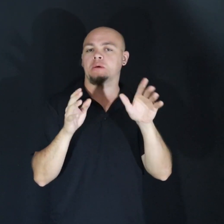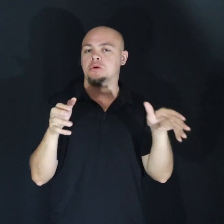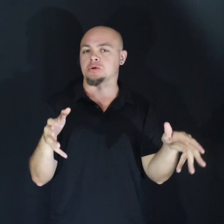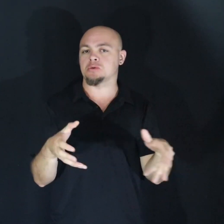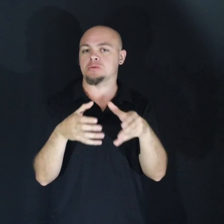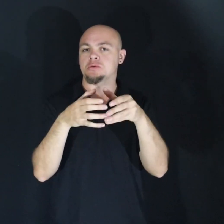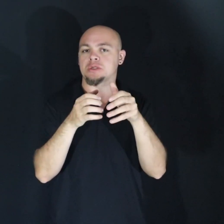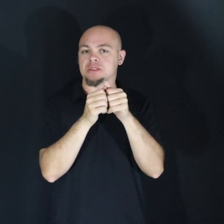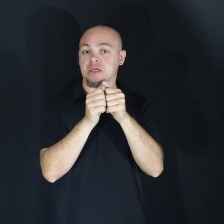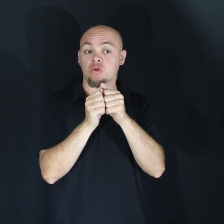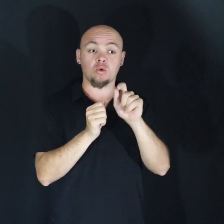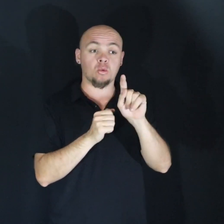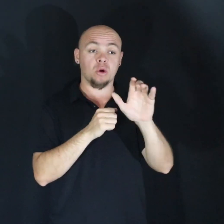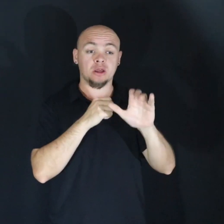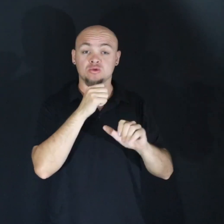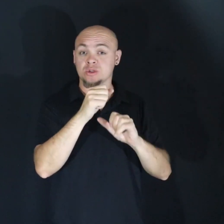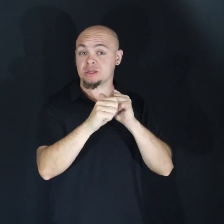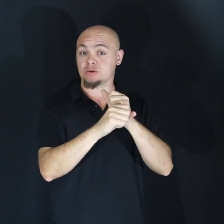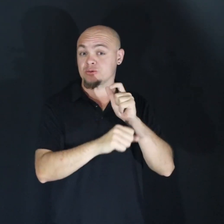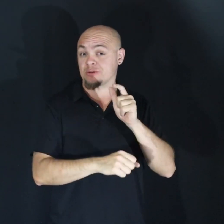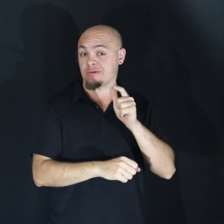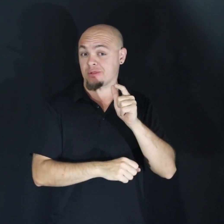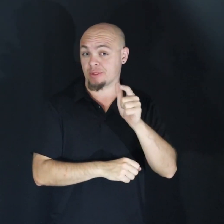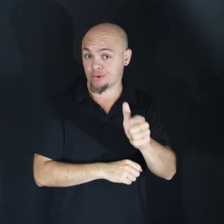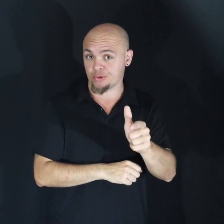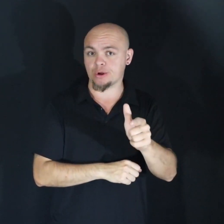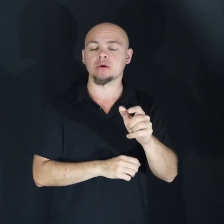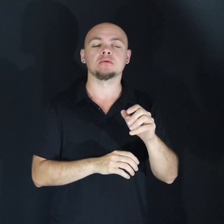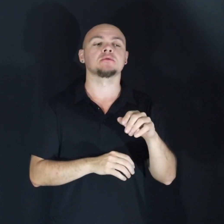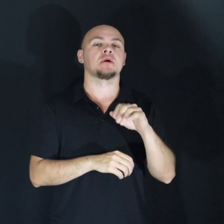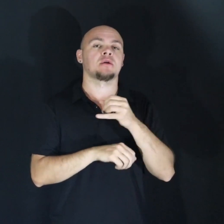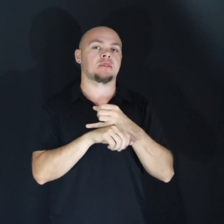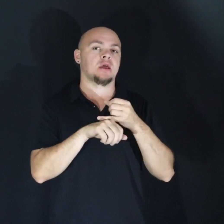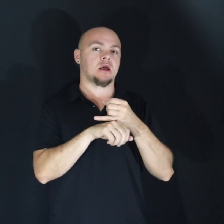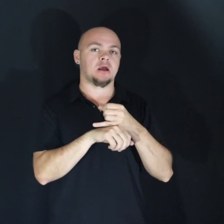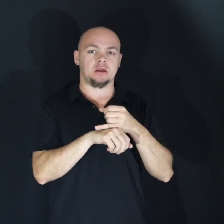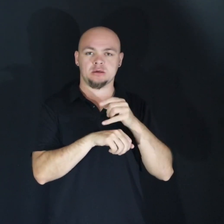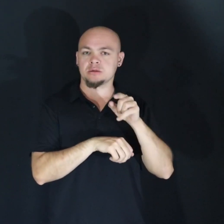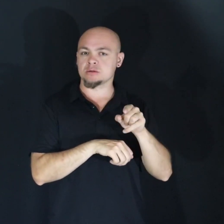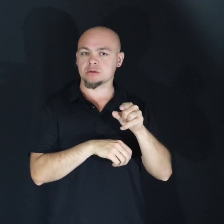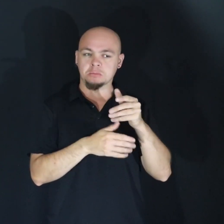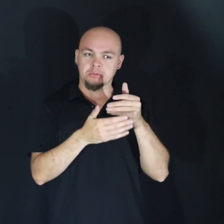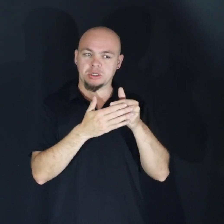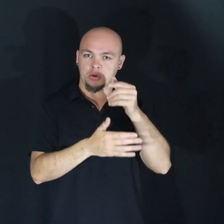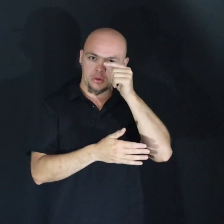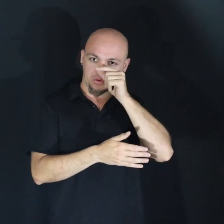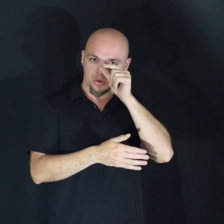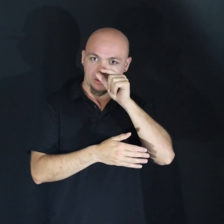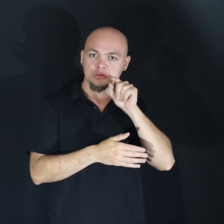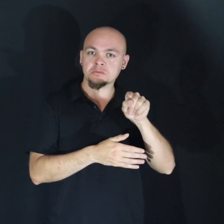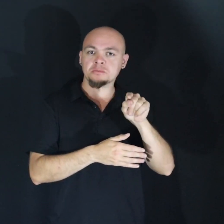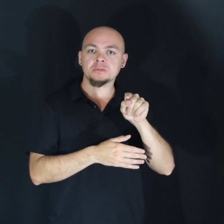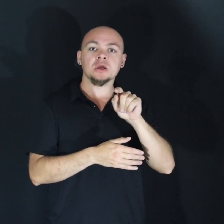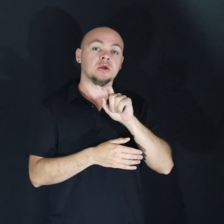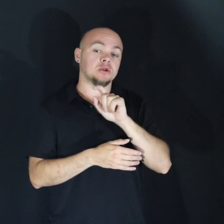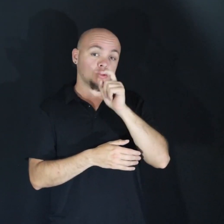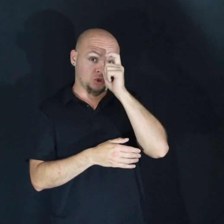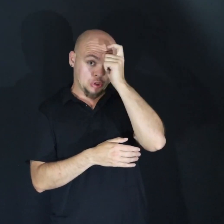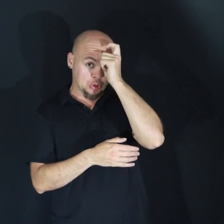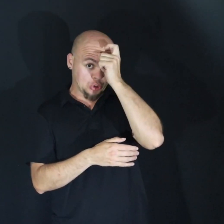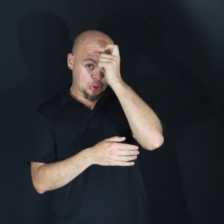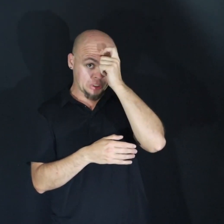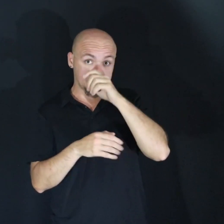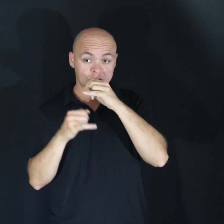Only 100 years later, I moved to the island of Samos in Greece, across the Turkish border,